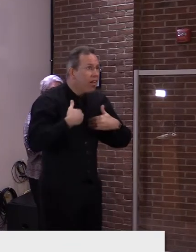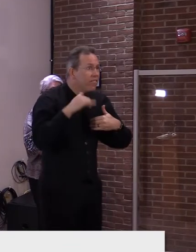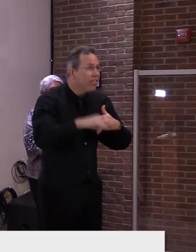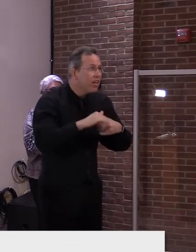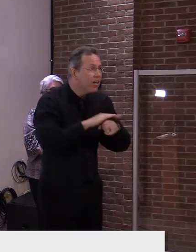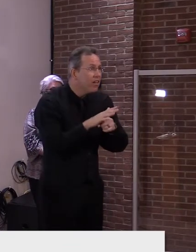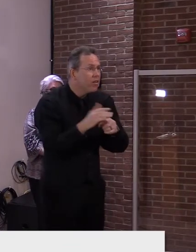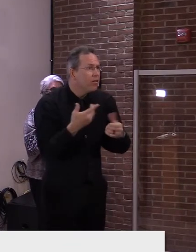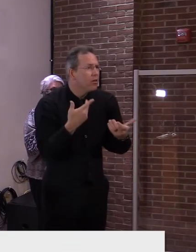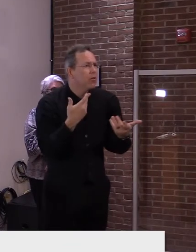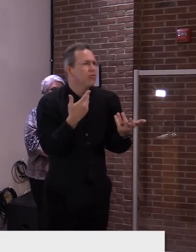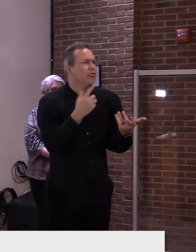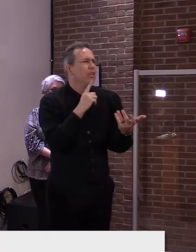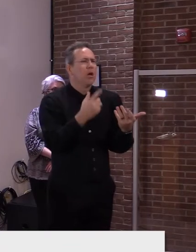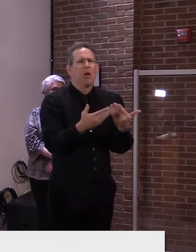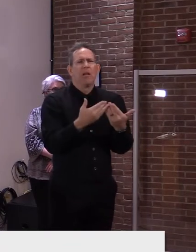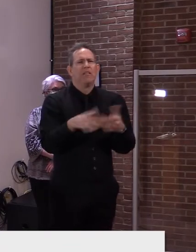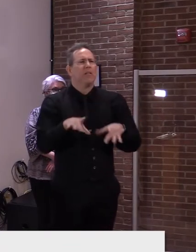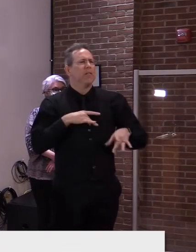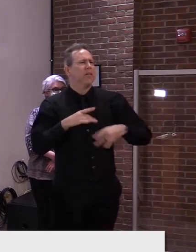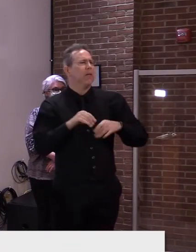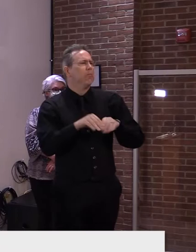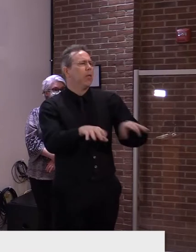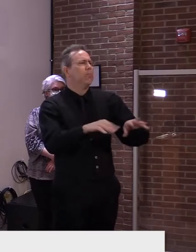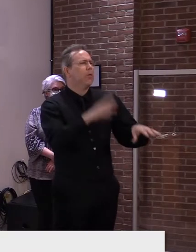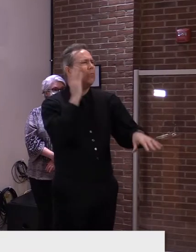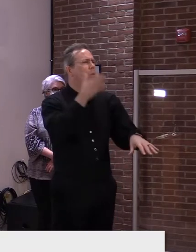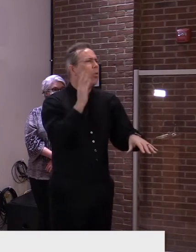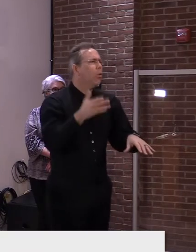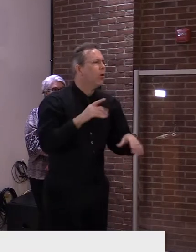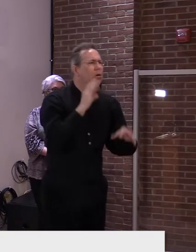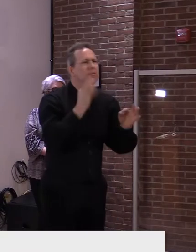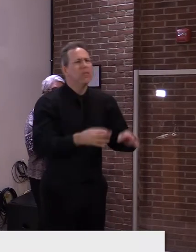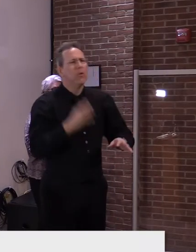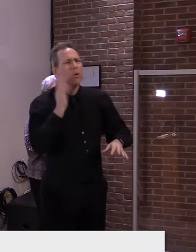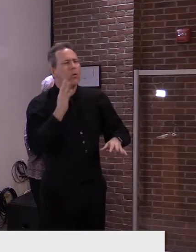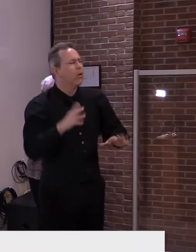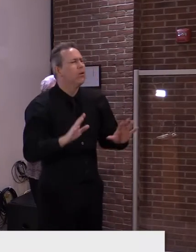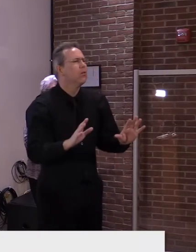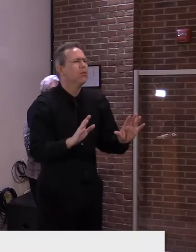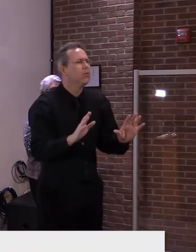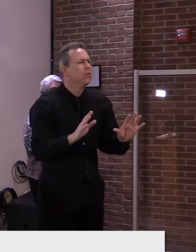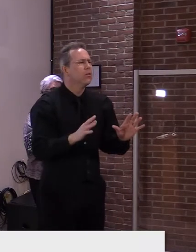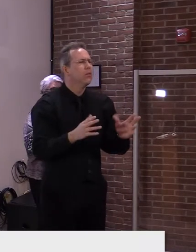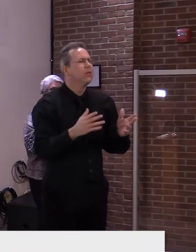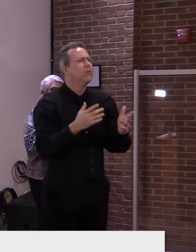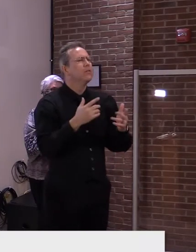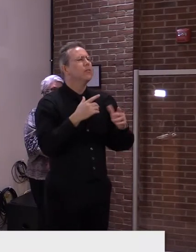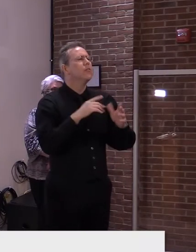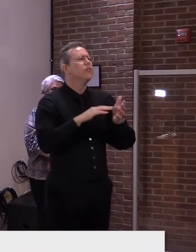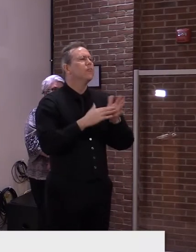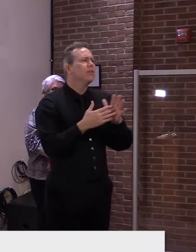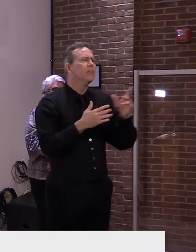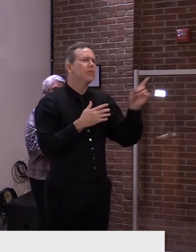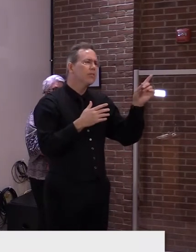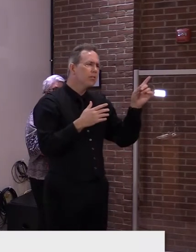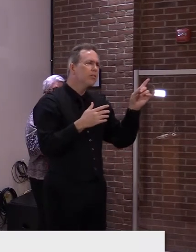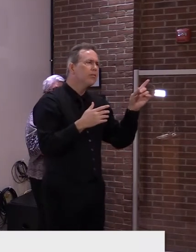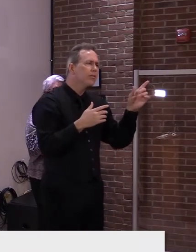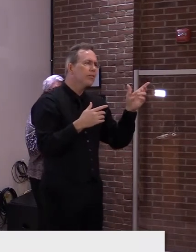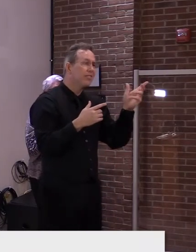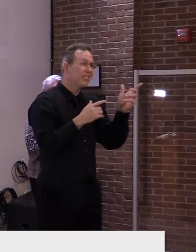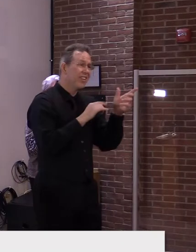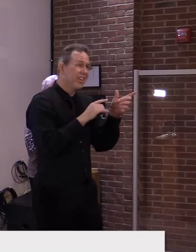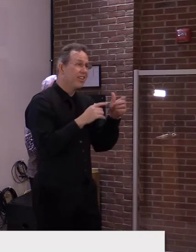to do and it's widespread through the state. All we know right now is in these Chittenden and Franklin County instances that the variants